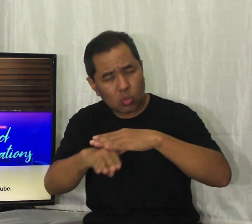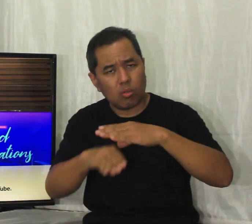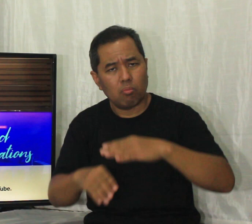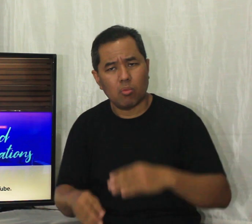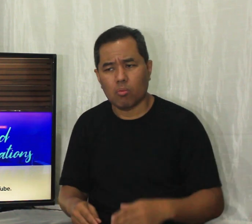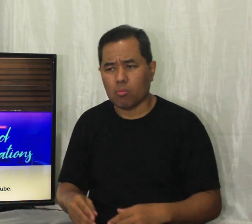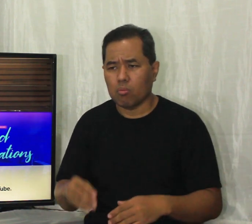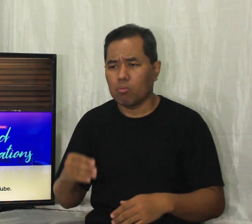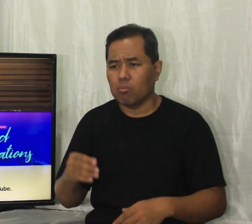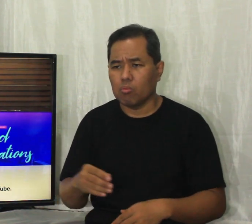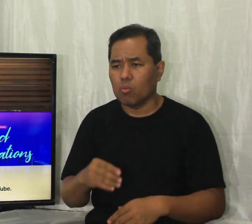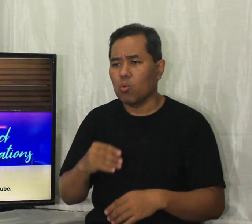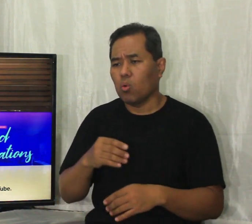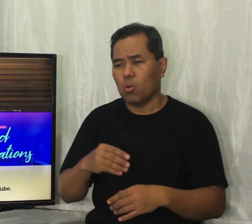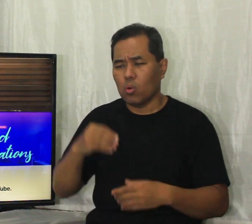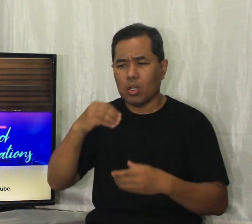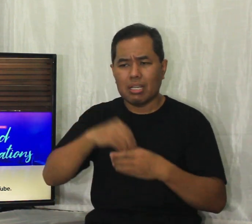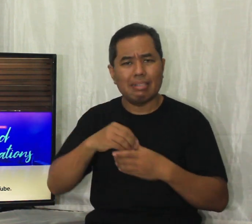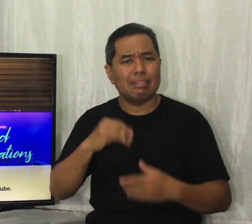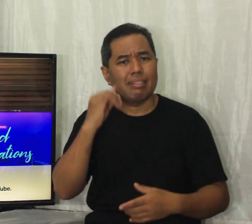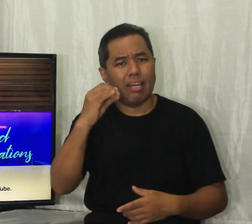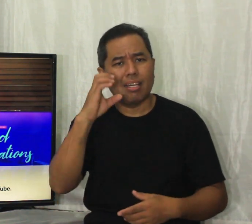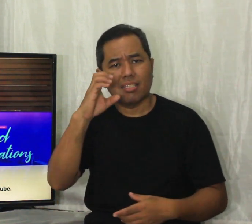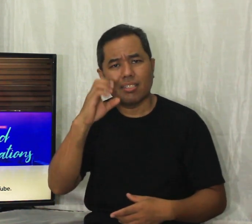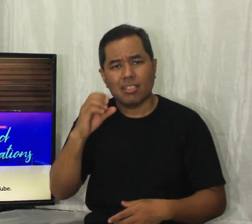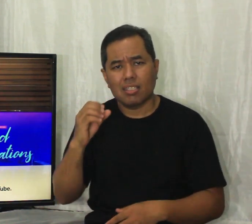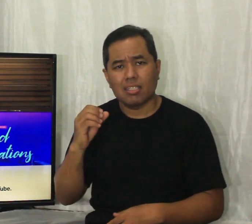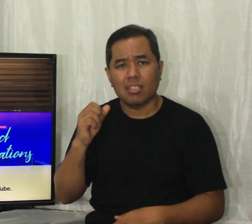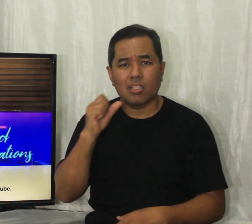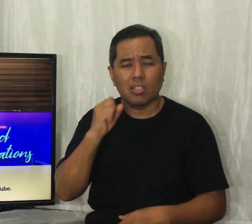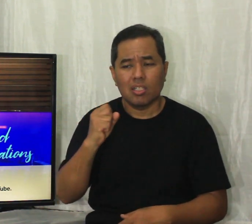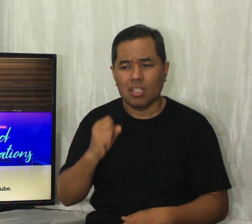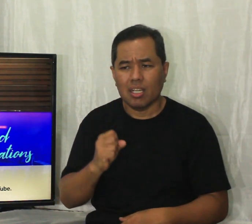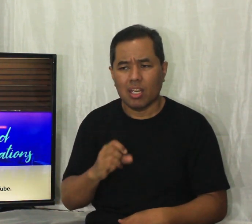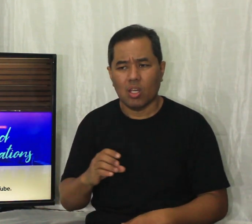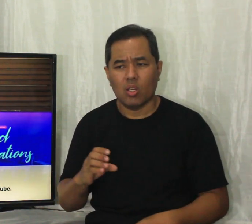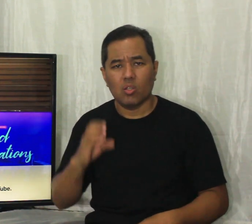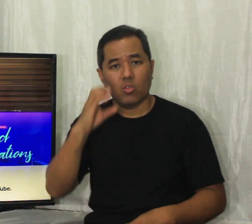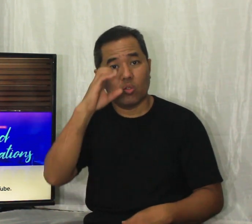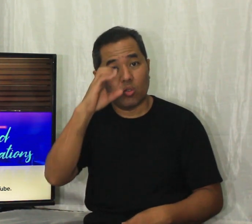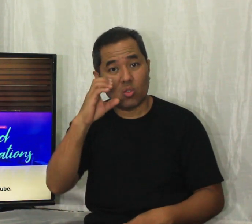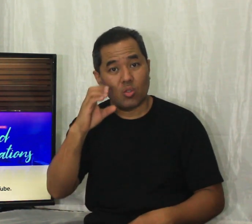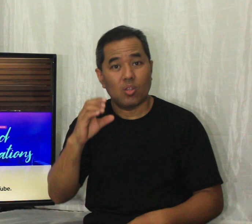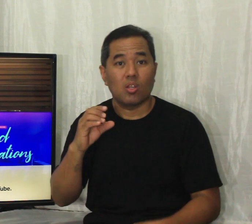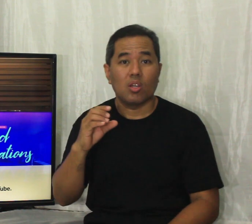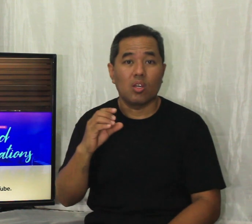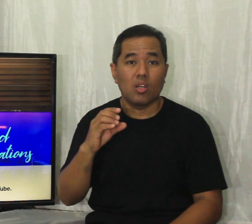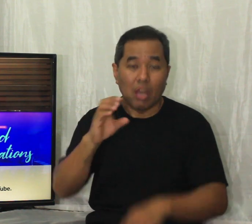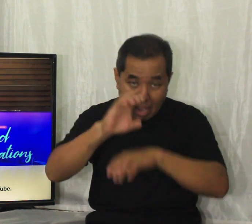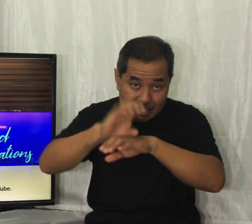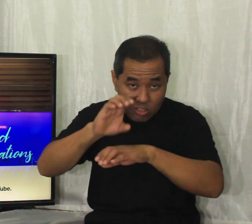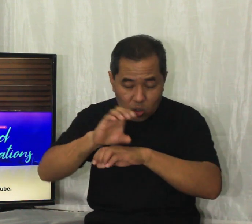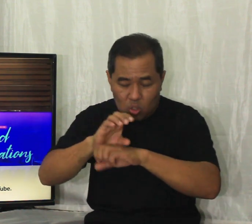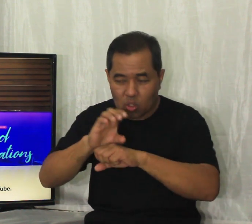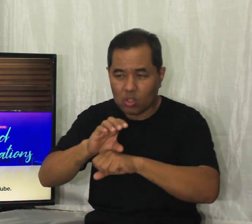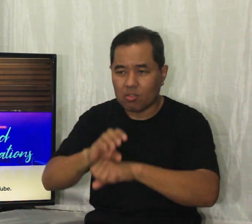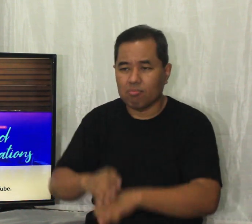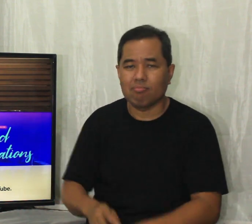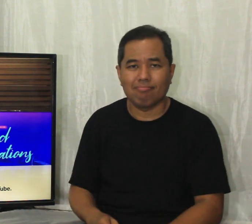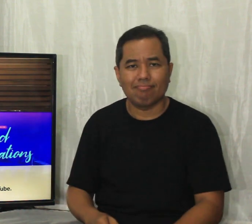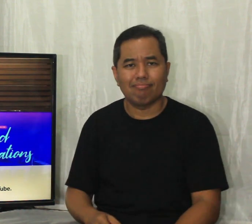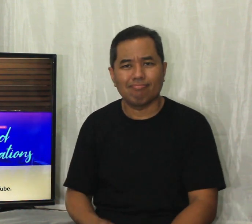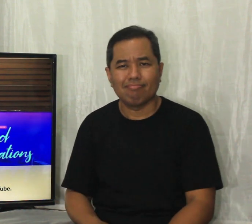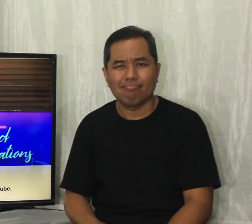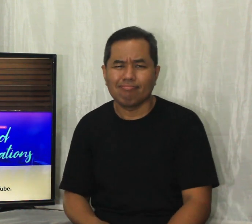ics.church, or at FB and YouTube, ICS Church. So please don't forget to like and share